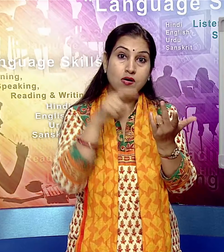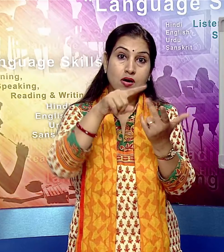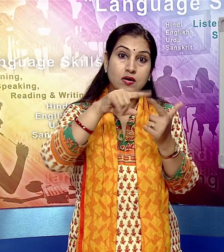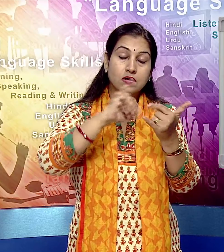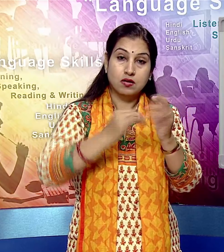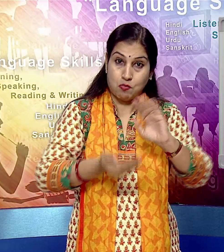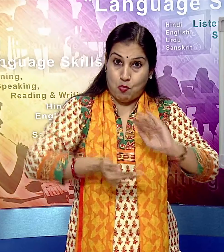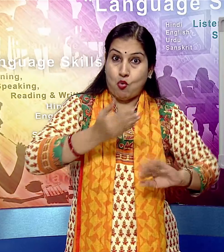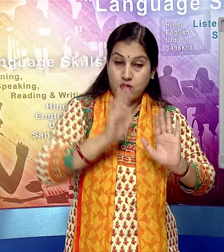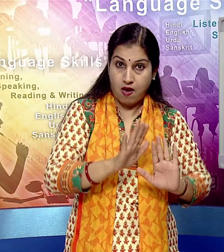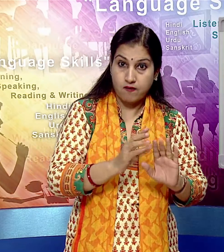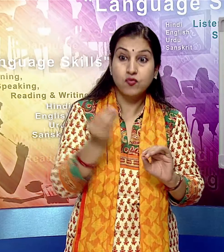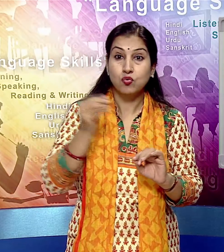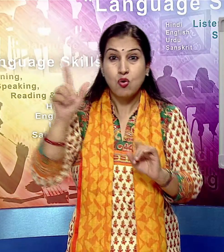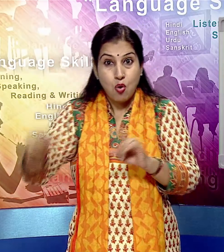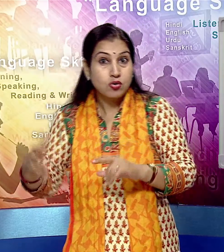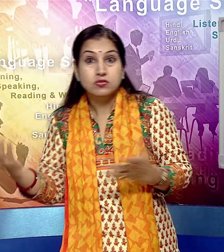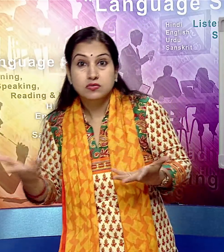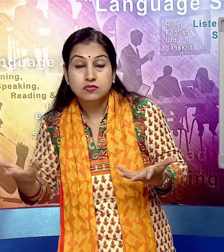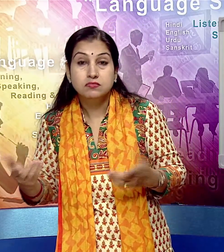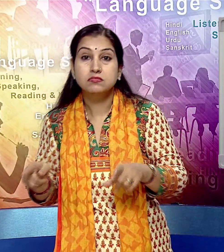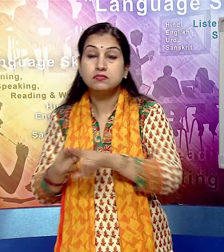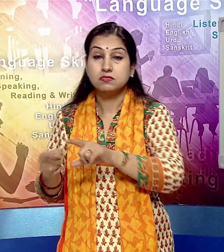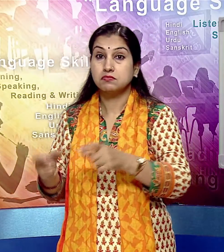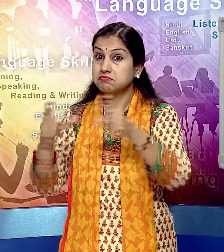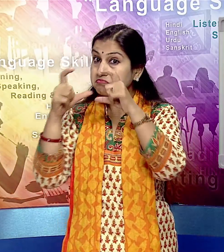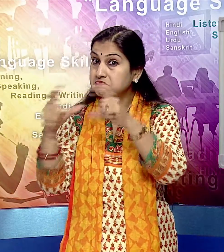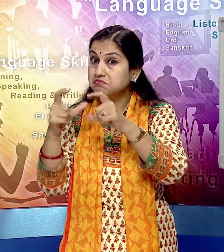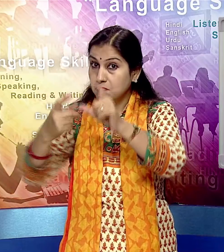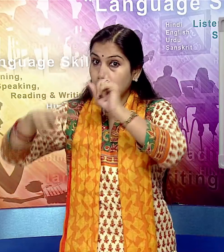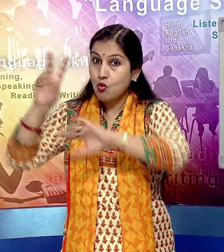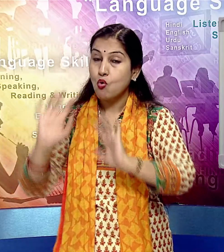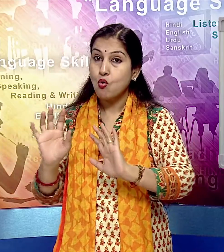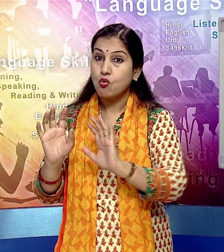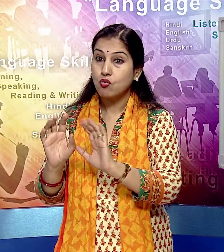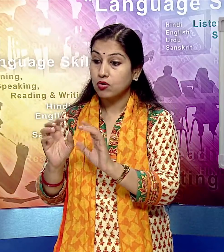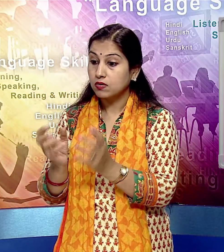And the disadvantages are: extra care is needed for deep frying process.